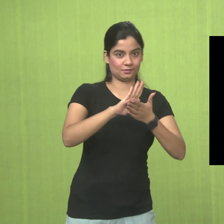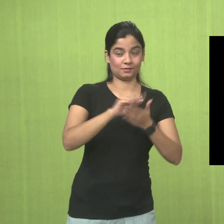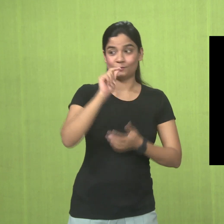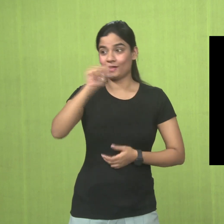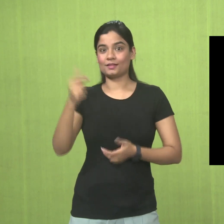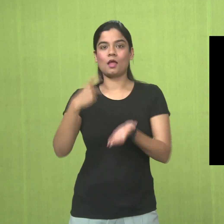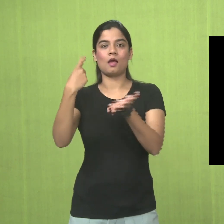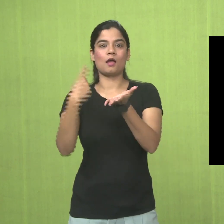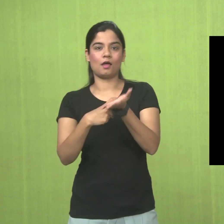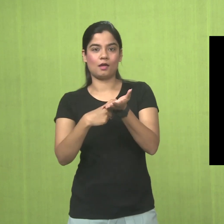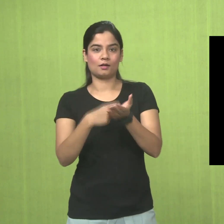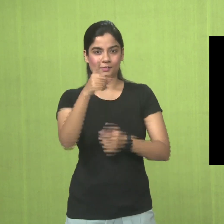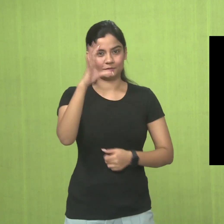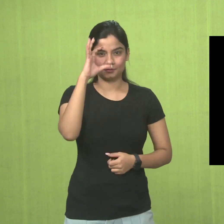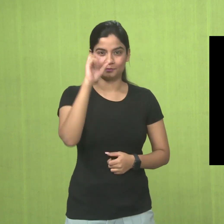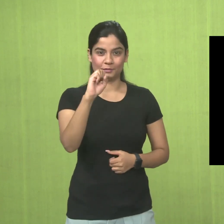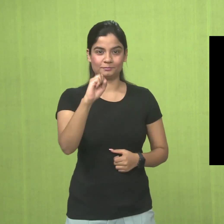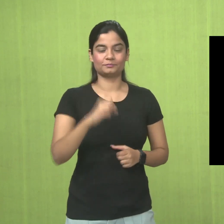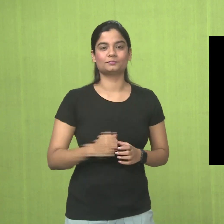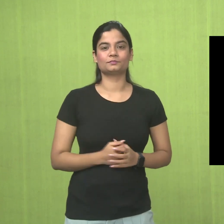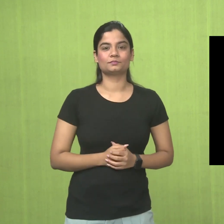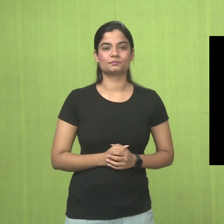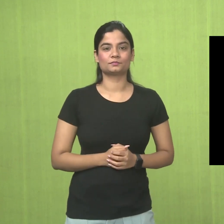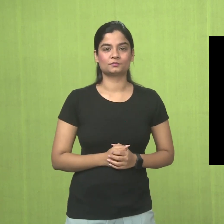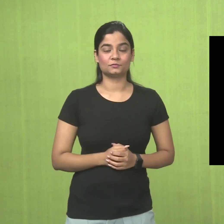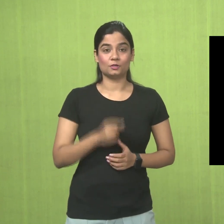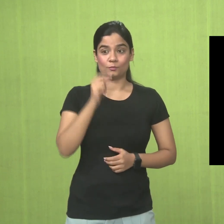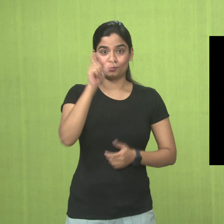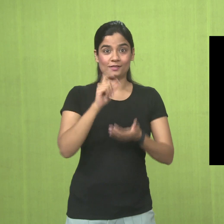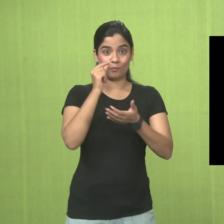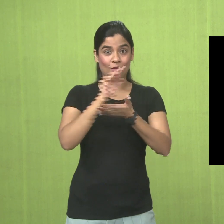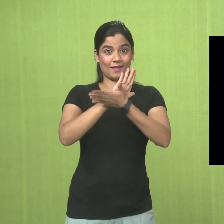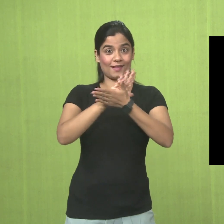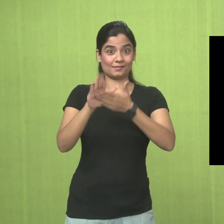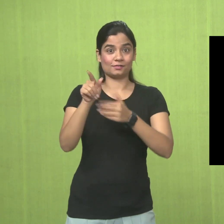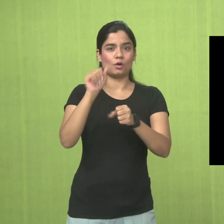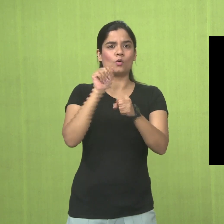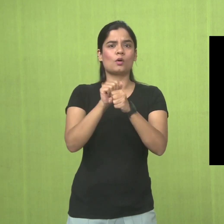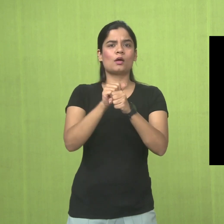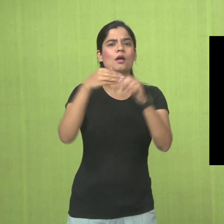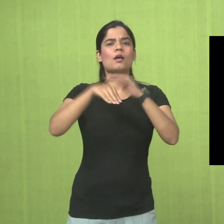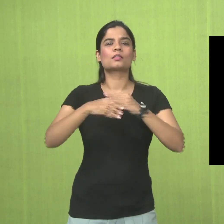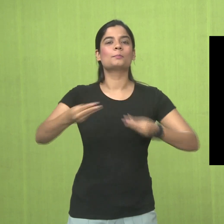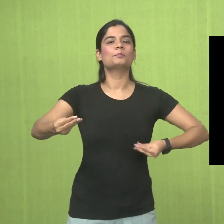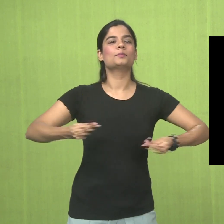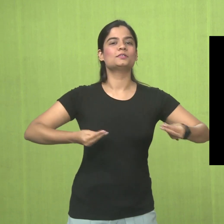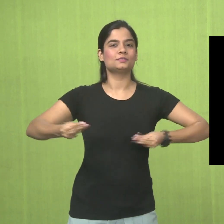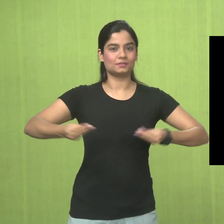I will be signing Hari Om as H and Ramu as R. Hari Om had